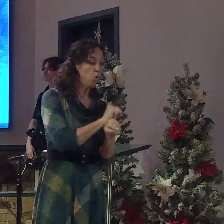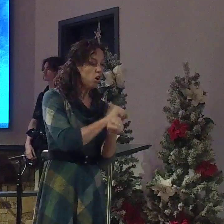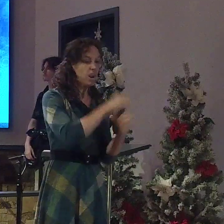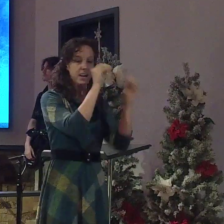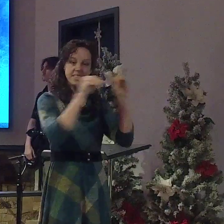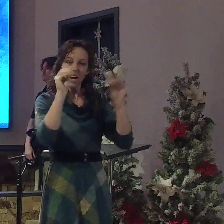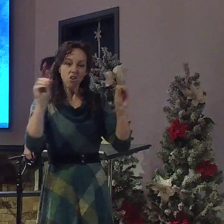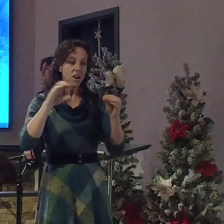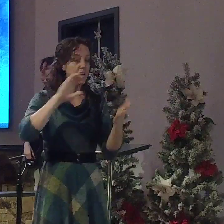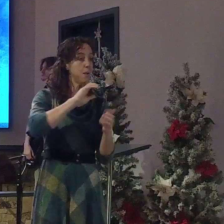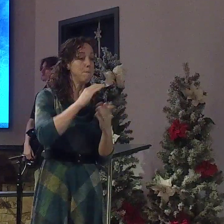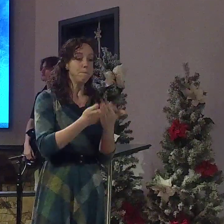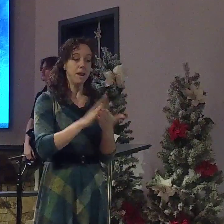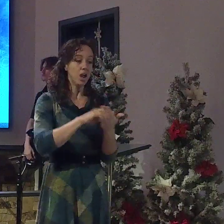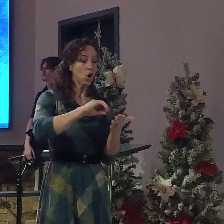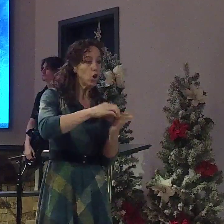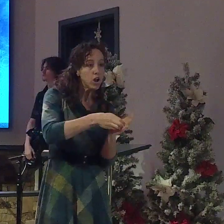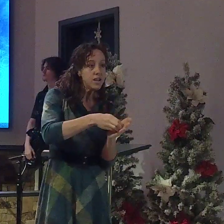far?